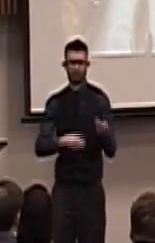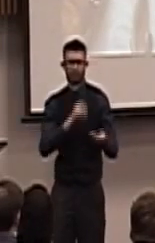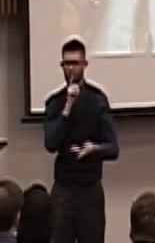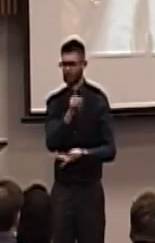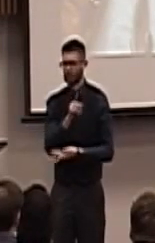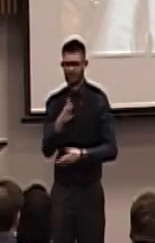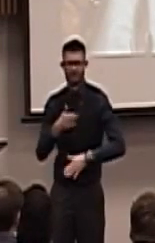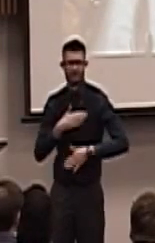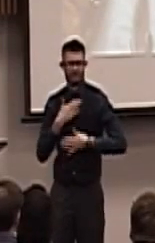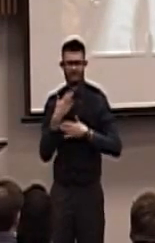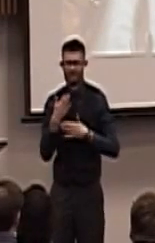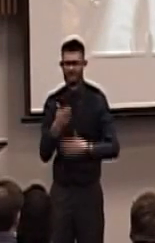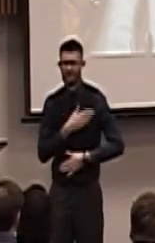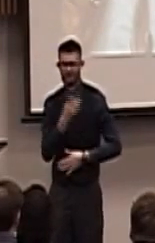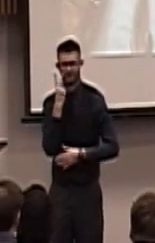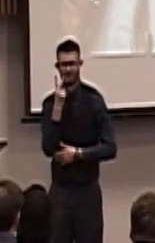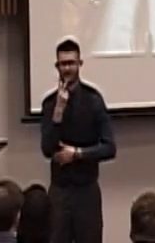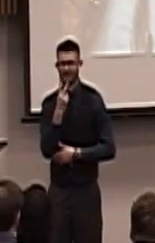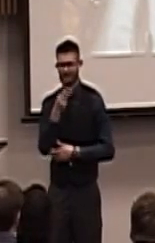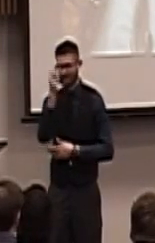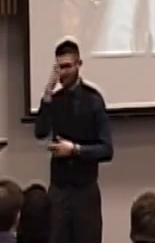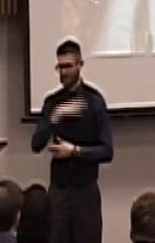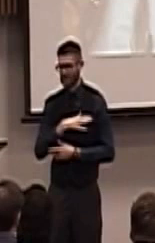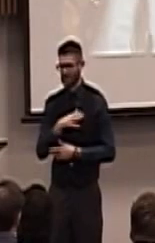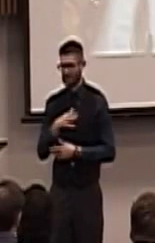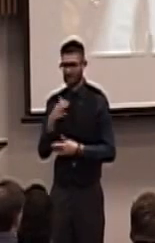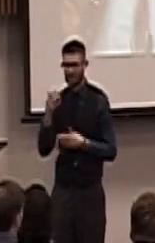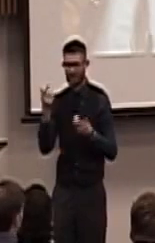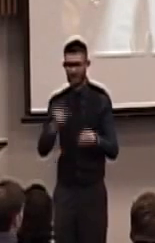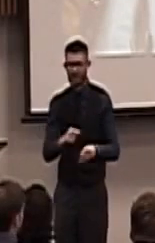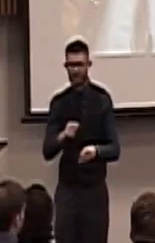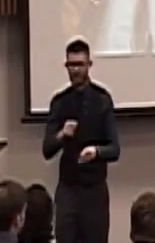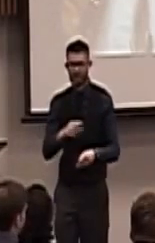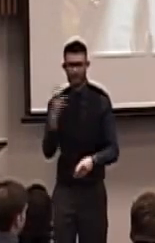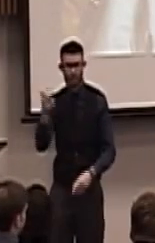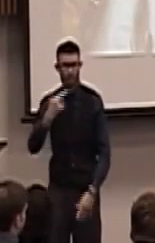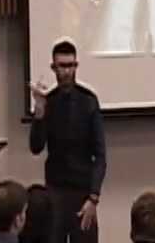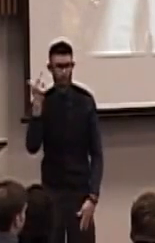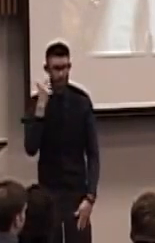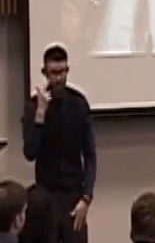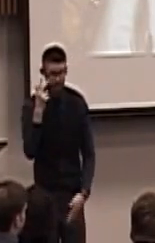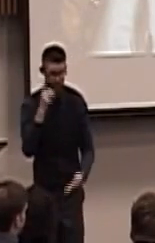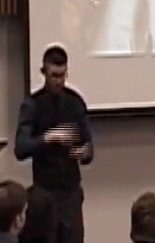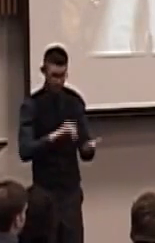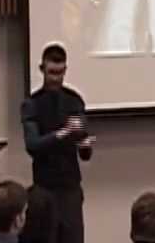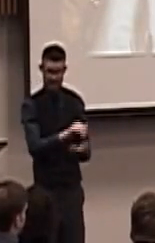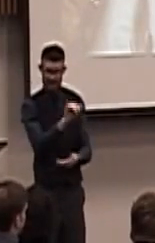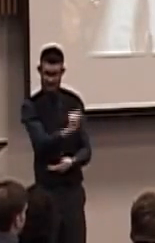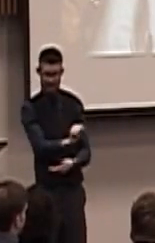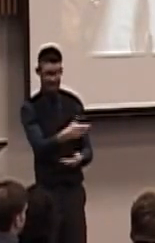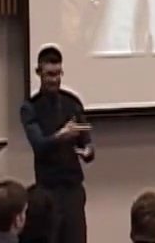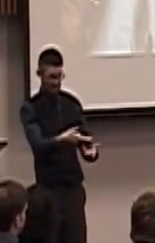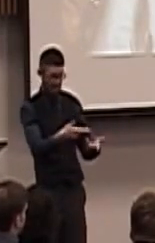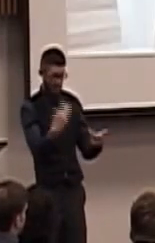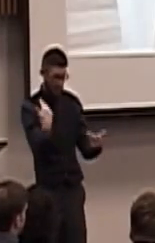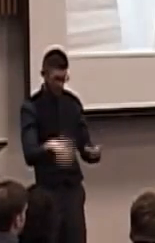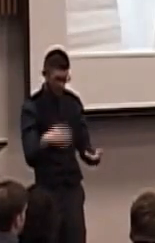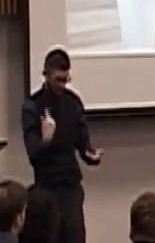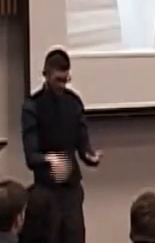see these guys when they realize what they're getting, you know. And they just can't